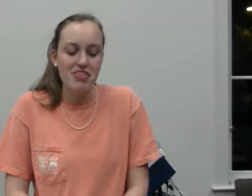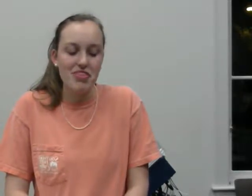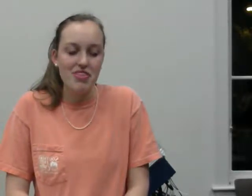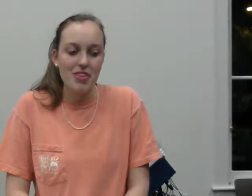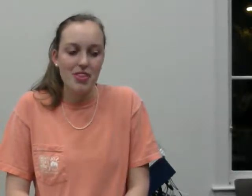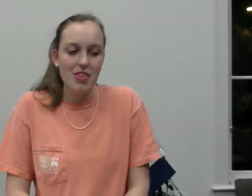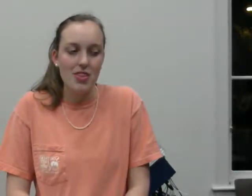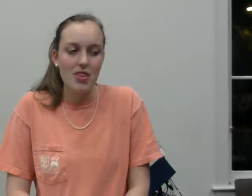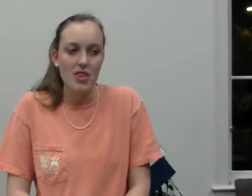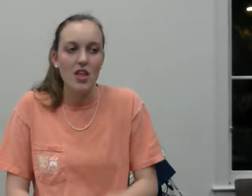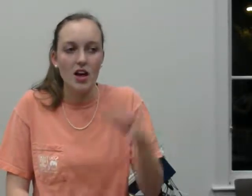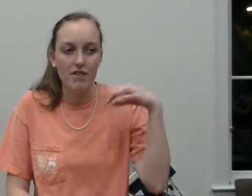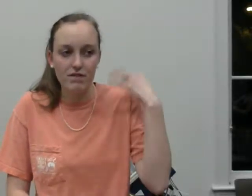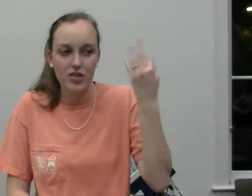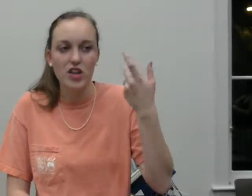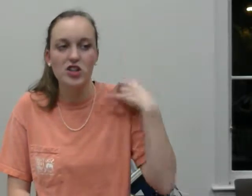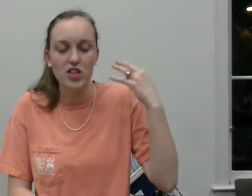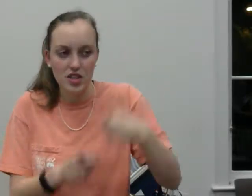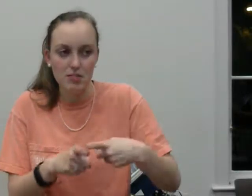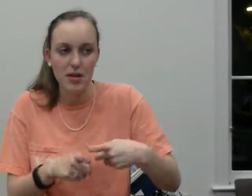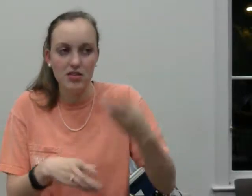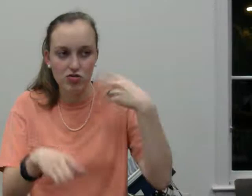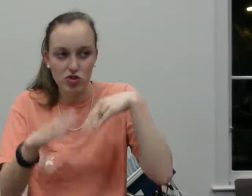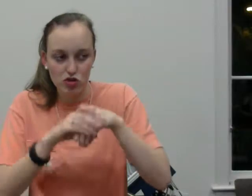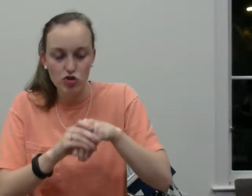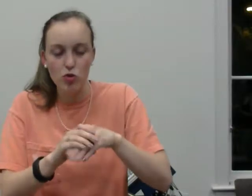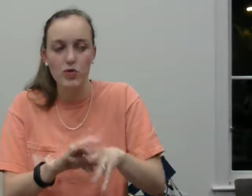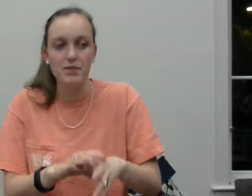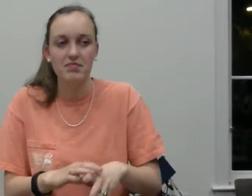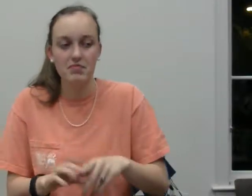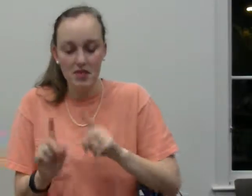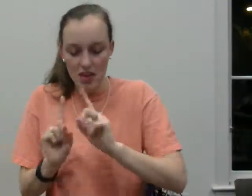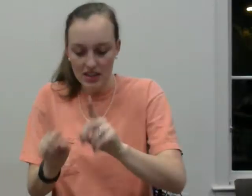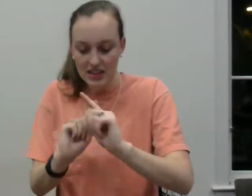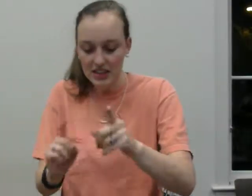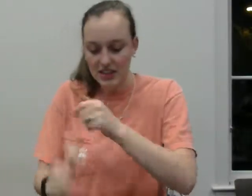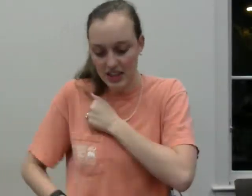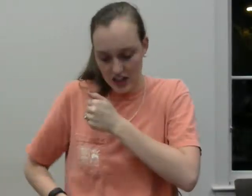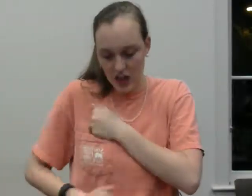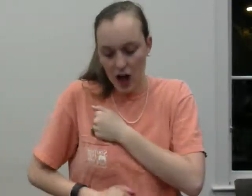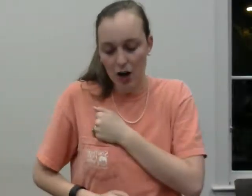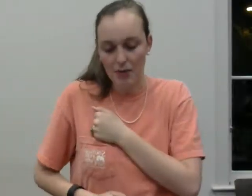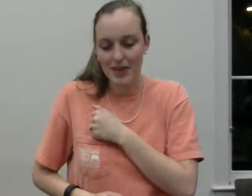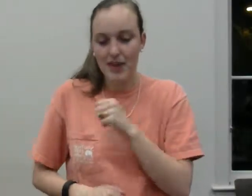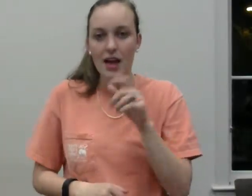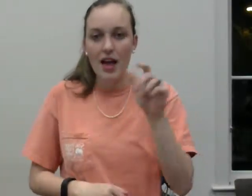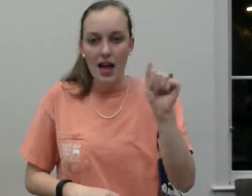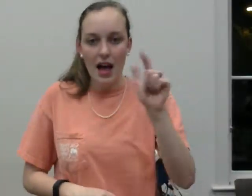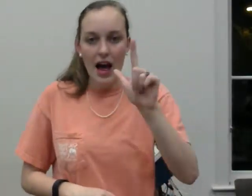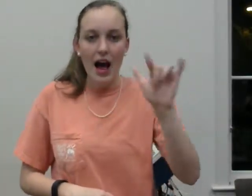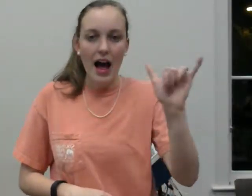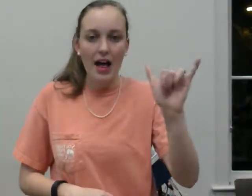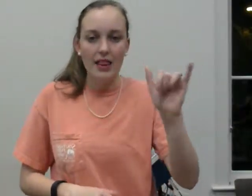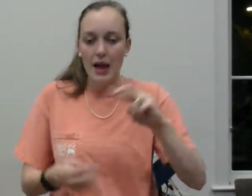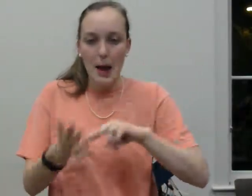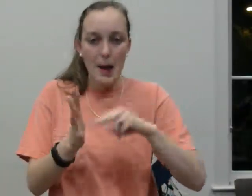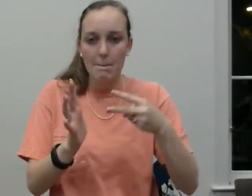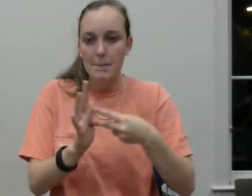involved. Huge deal. That also talks about number 9, what is an ally? Well, that's just a friend. Another country that helps you in a war. And then who was